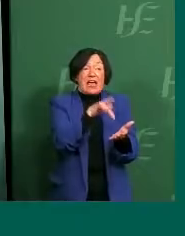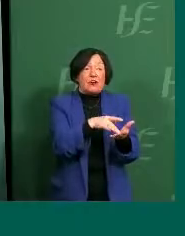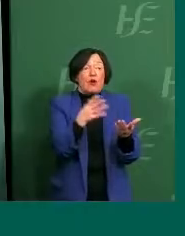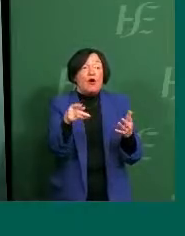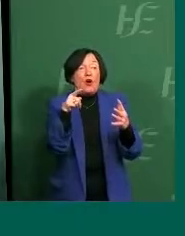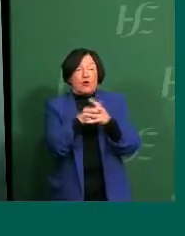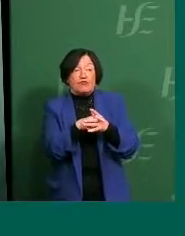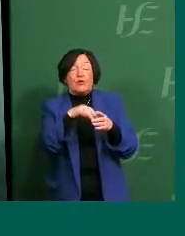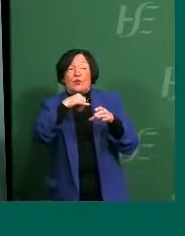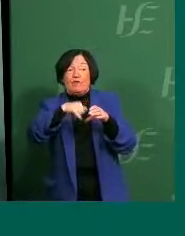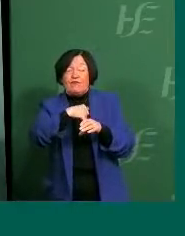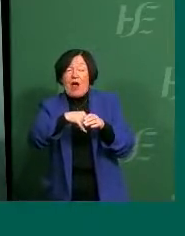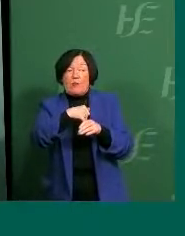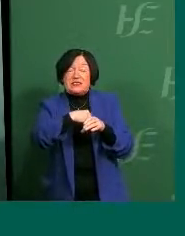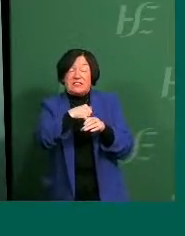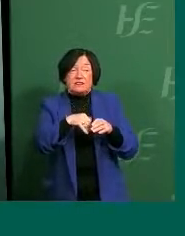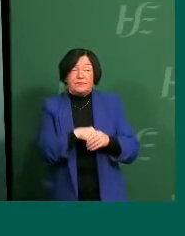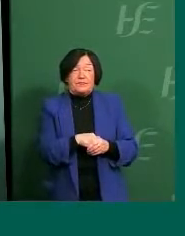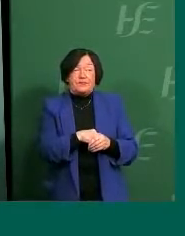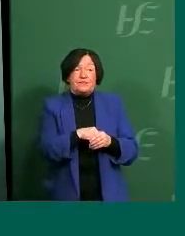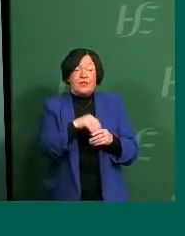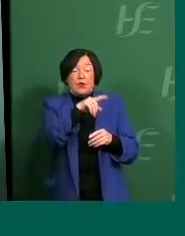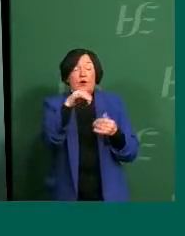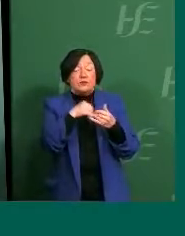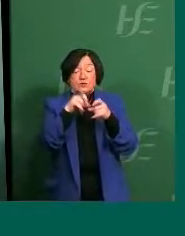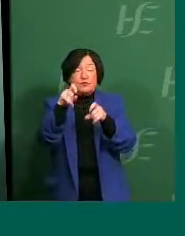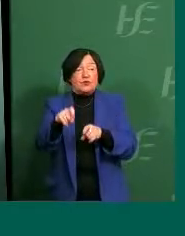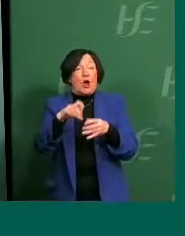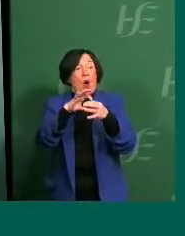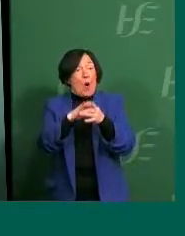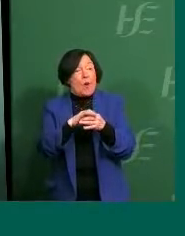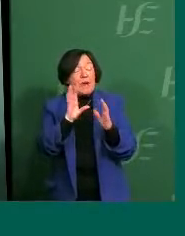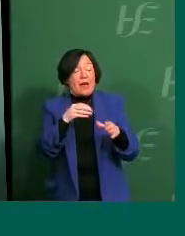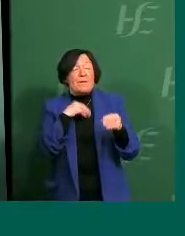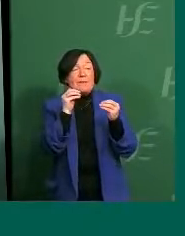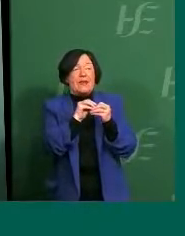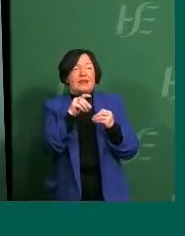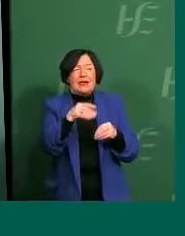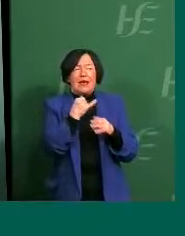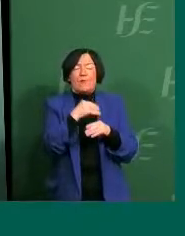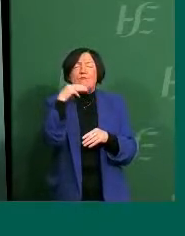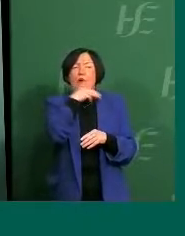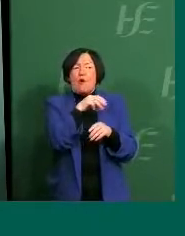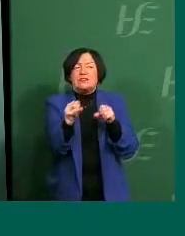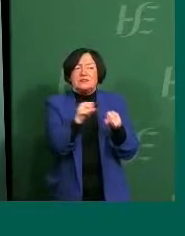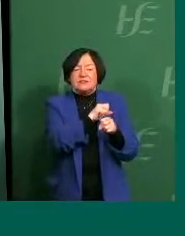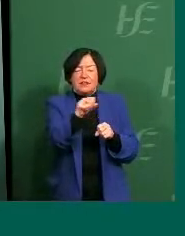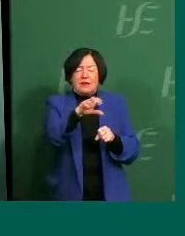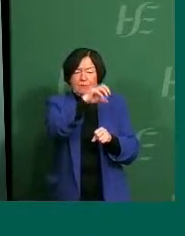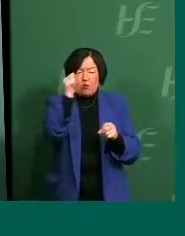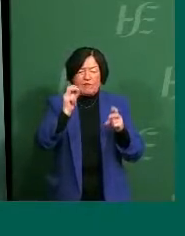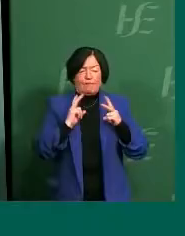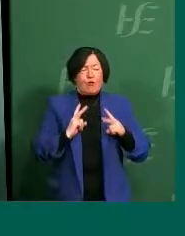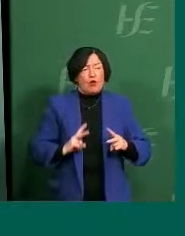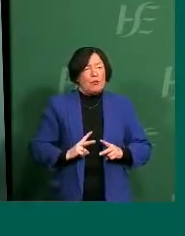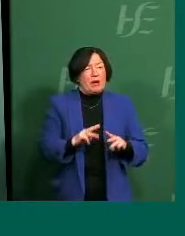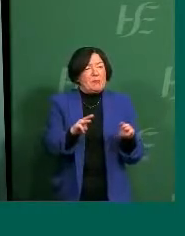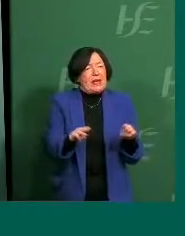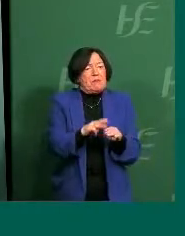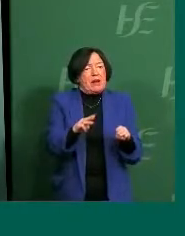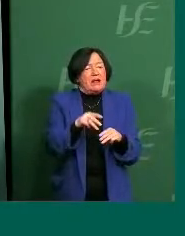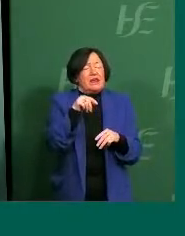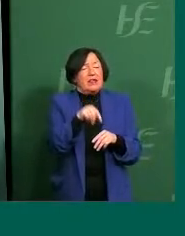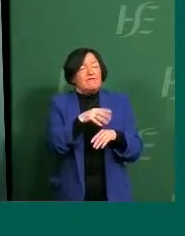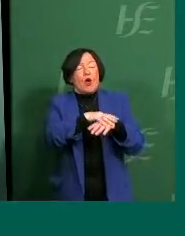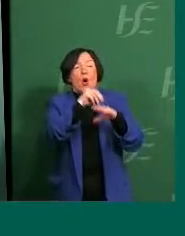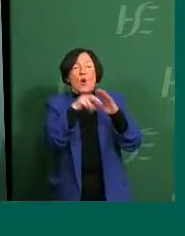through our pharmacy sector. Housebound, which I touched on, and again, this is a really important service, some of the most vulnerable people, initially there